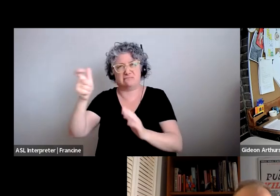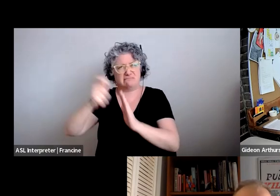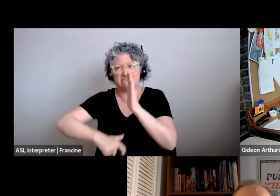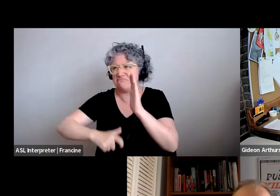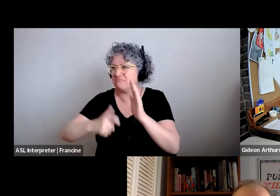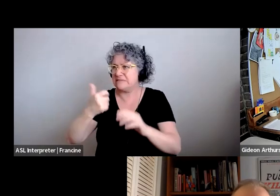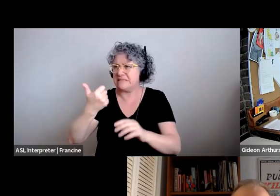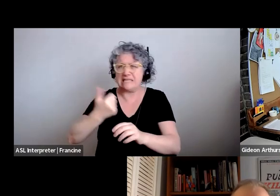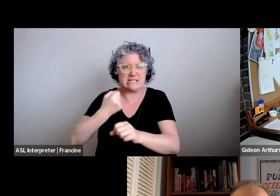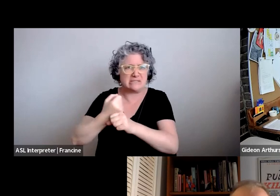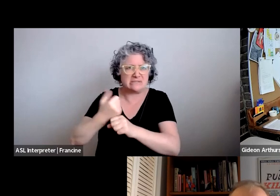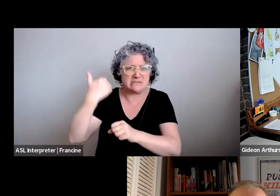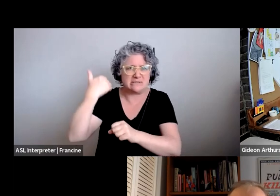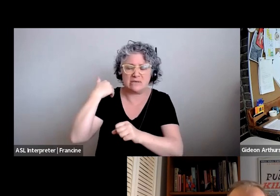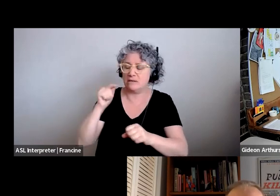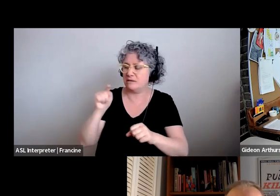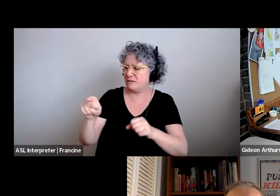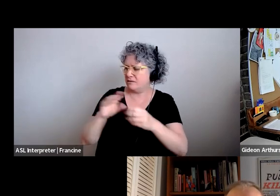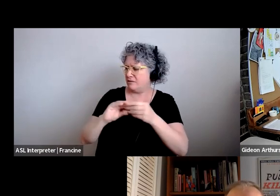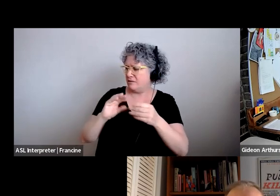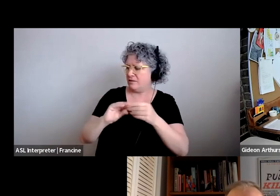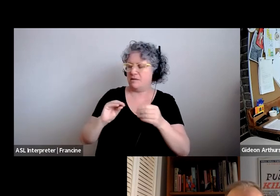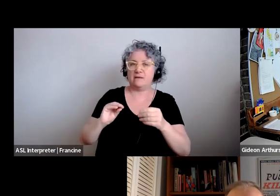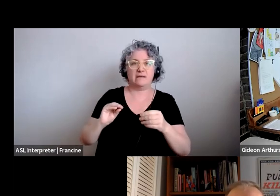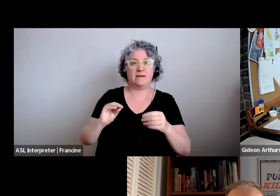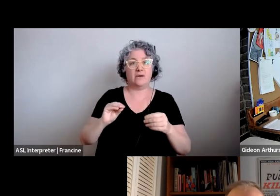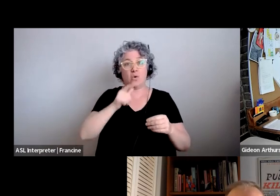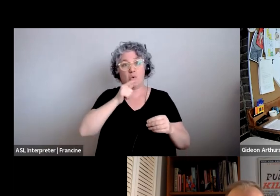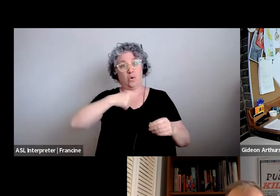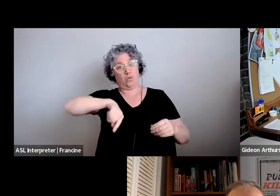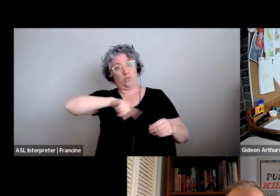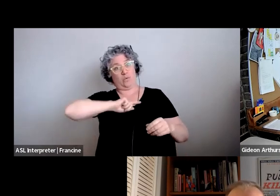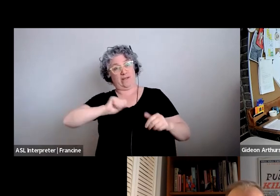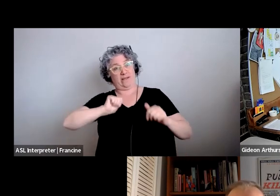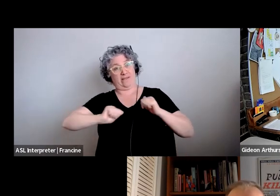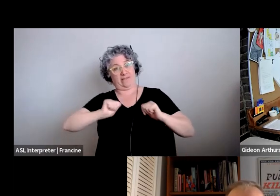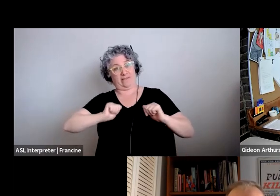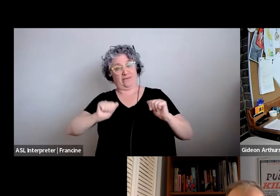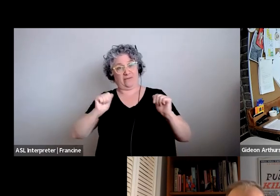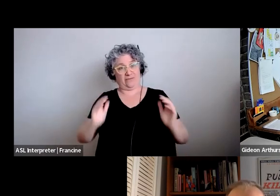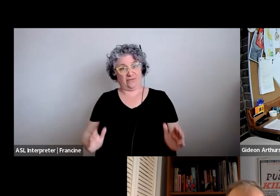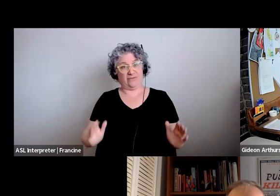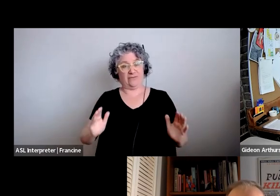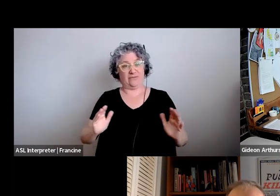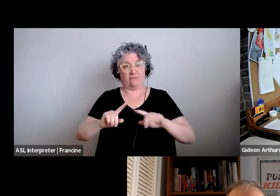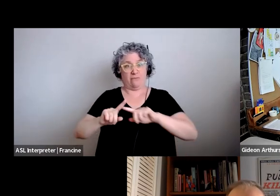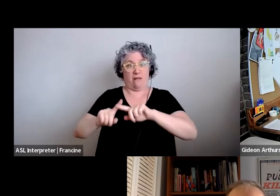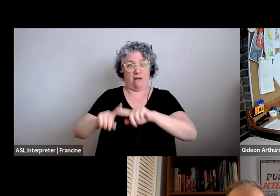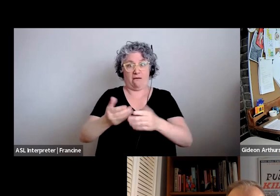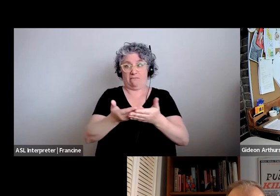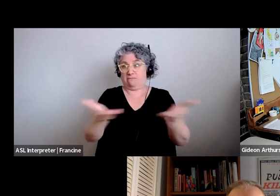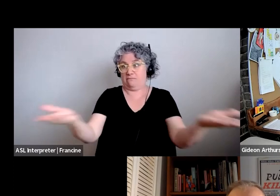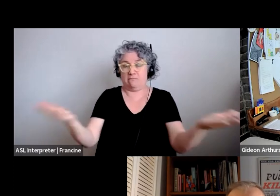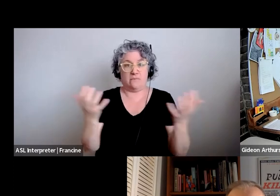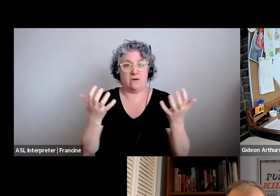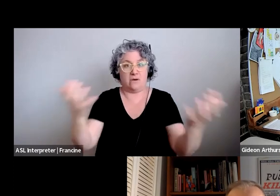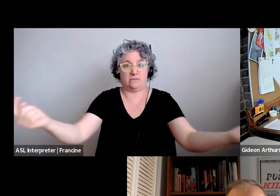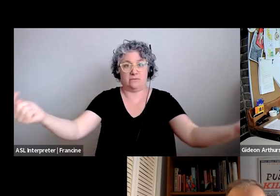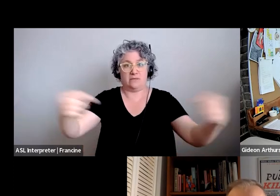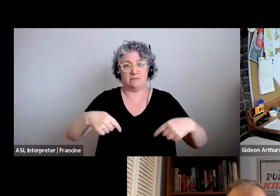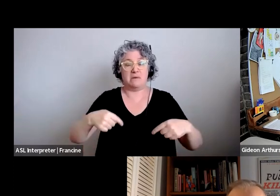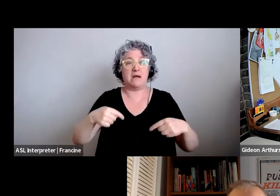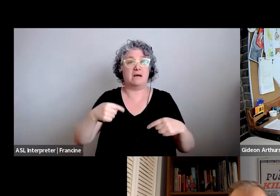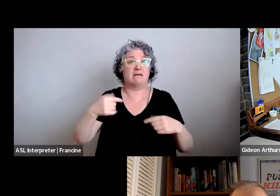point, the people we are relying on to come to the theater are going to not be with